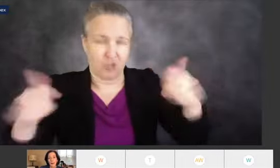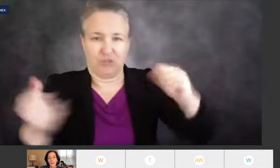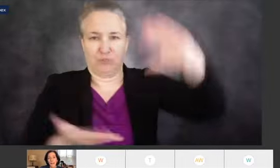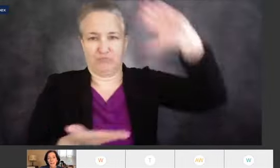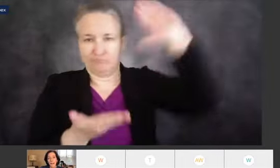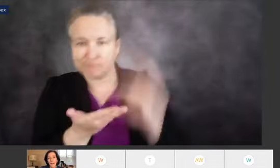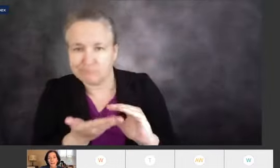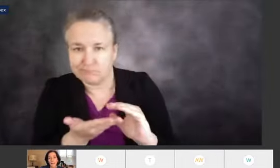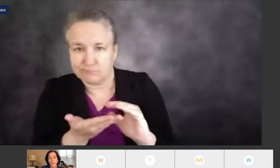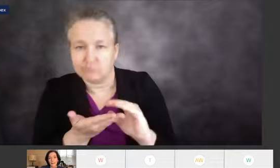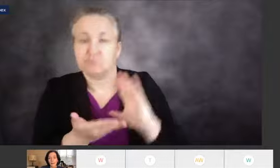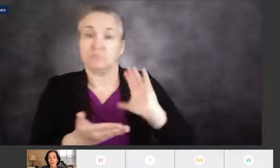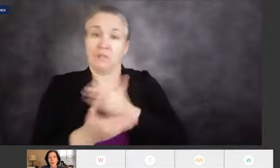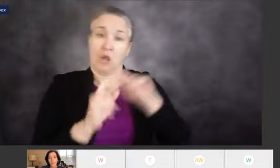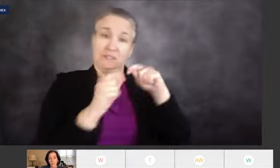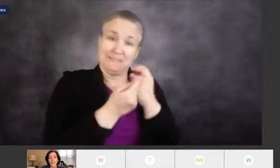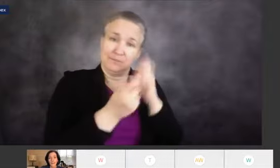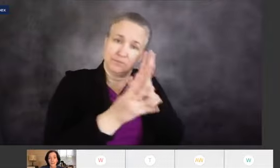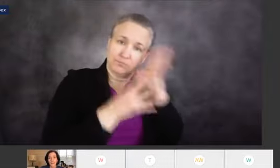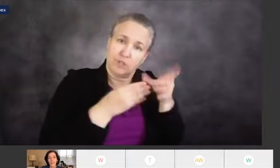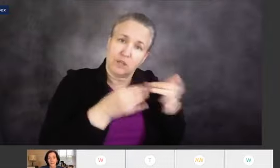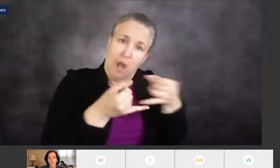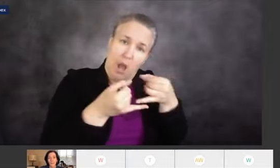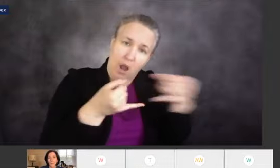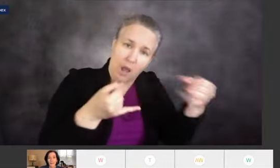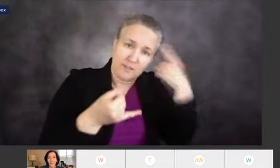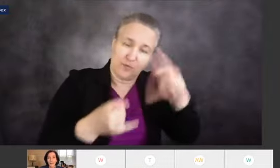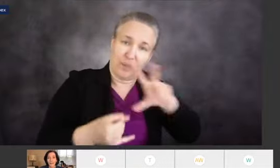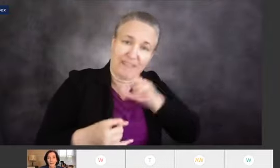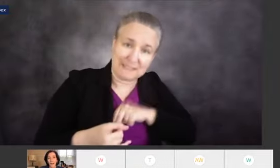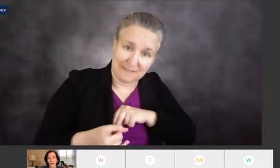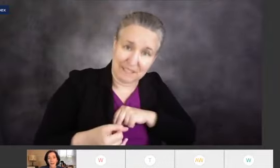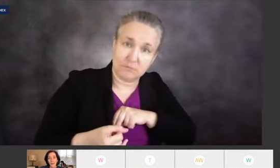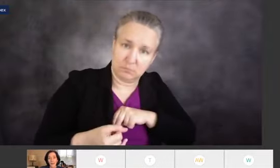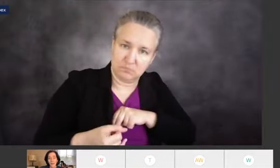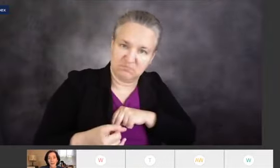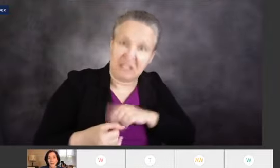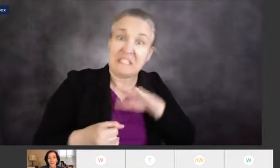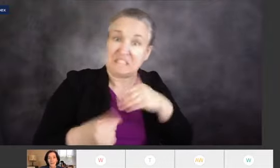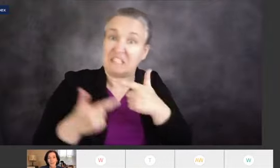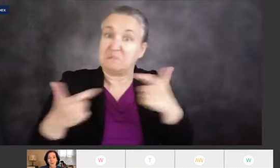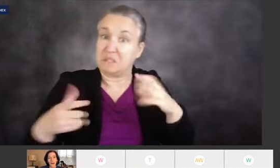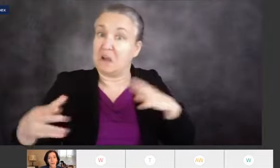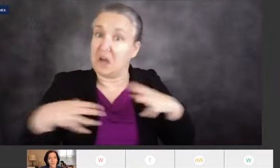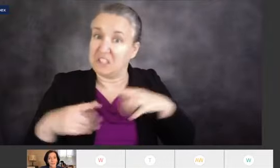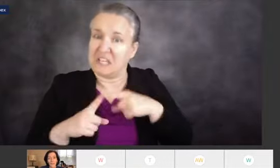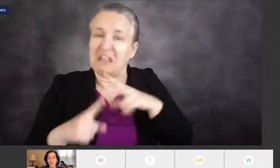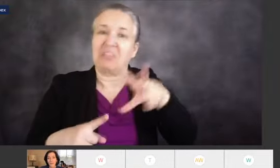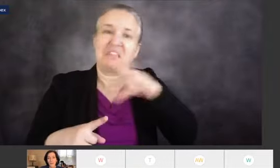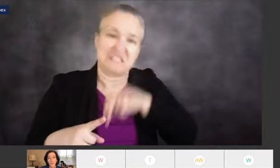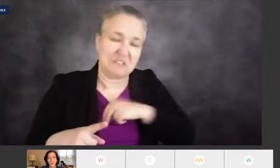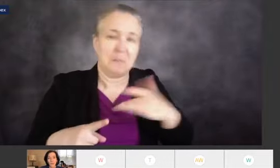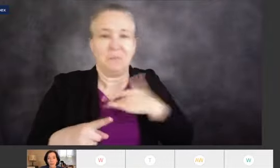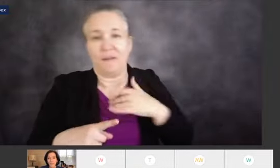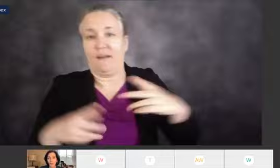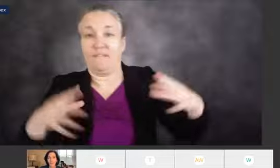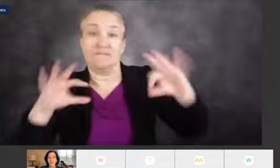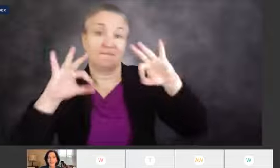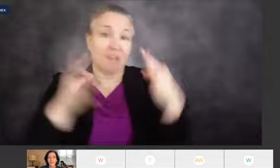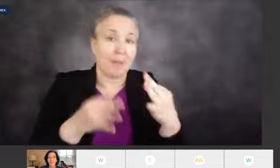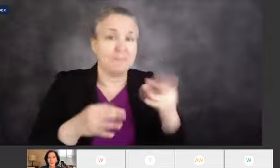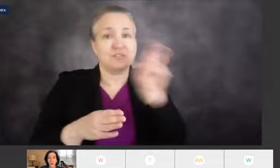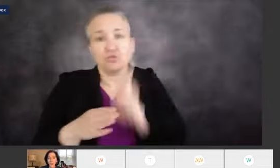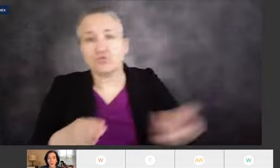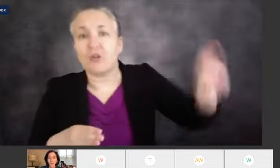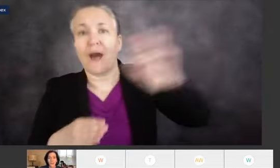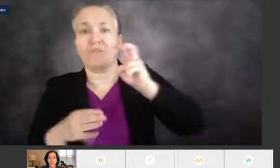working on guidelines around Thanksgiving, which is going to be the next big holiday where families, often come together and travel